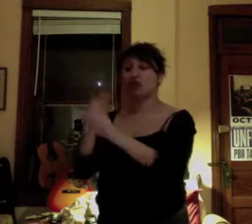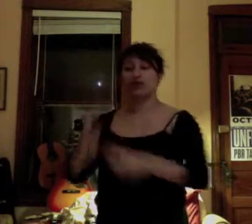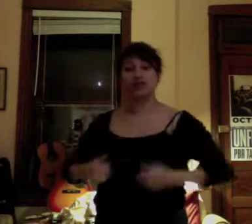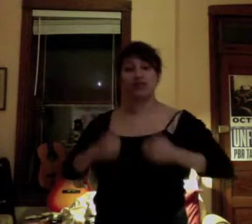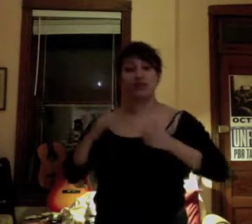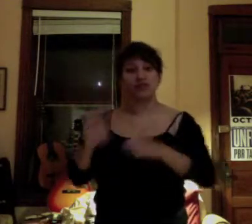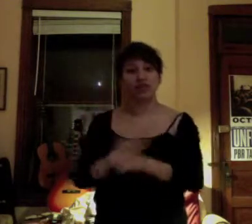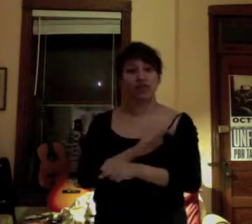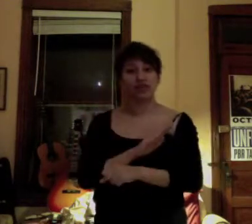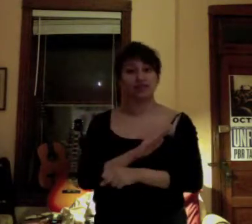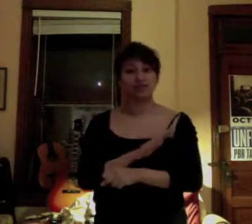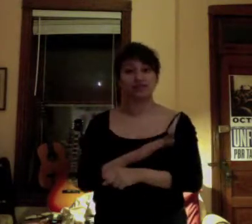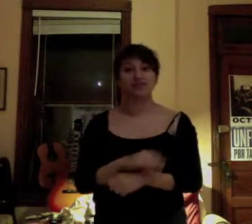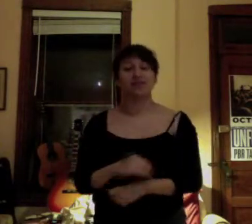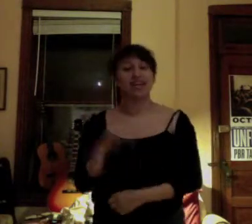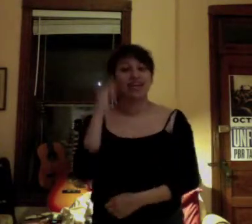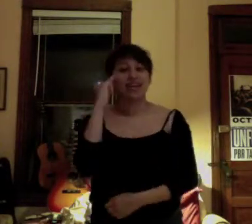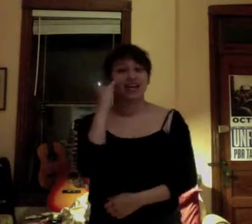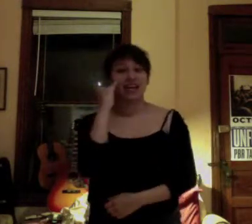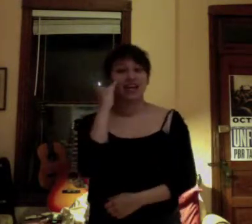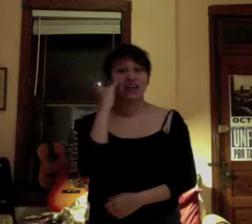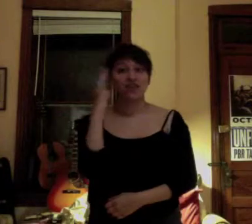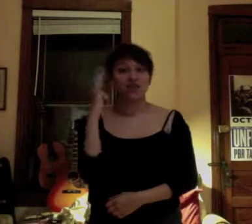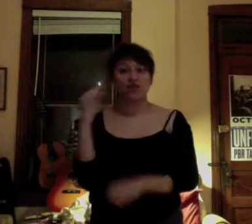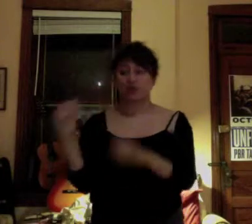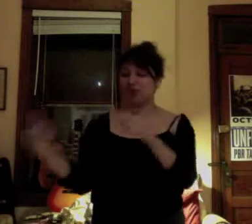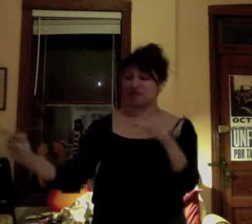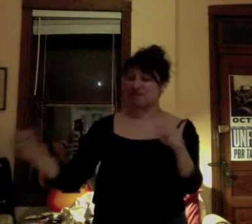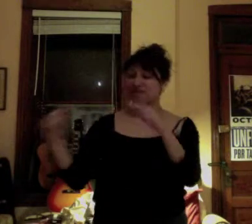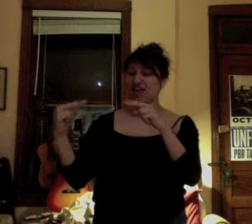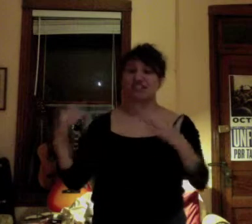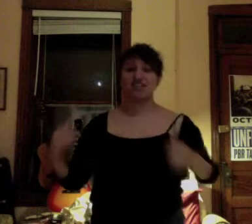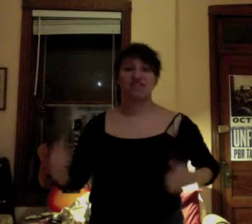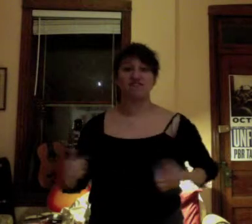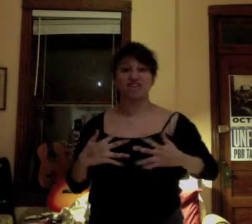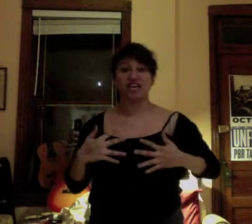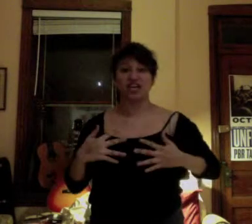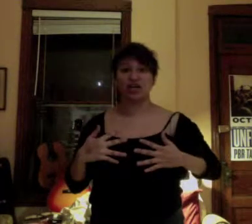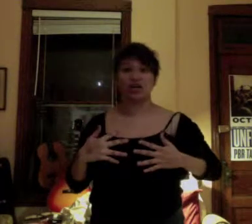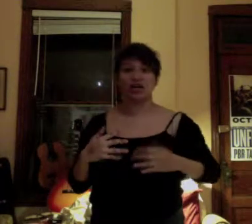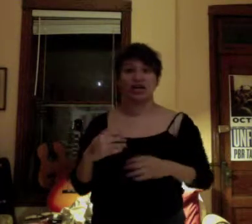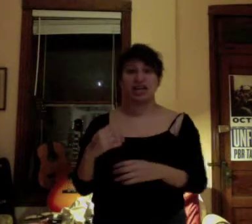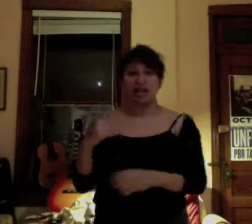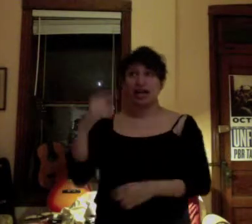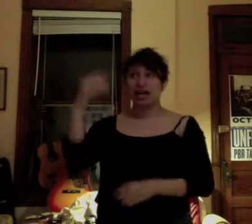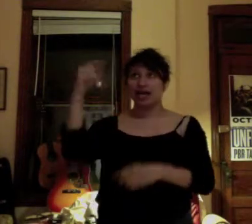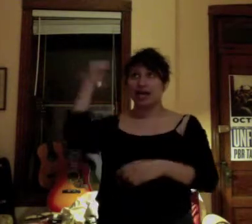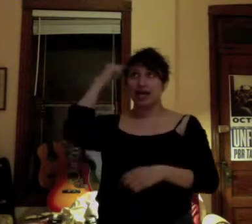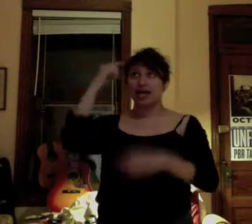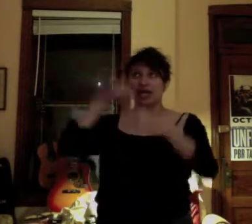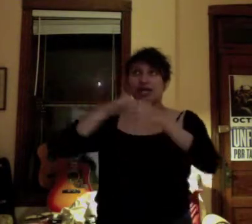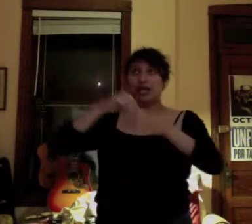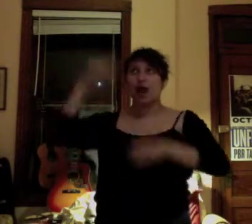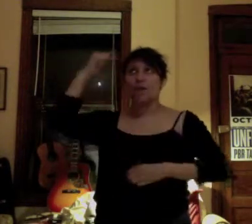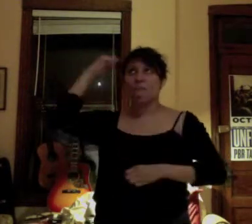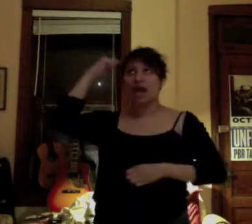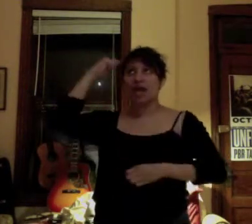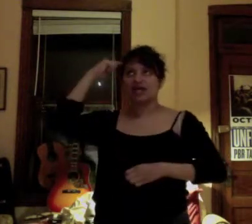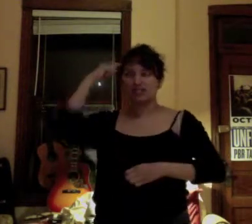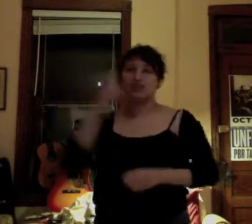we face our fears squarely and imagine in the safety of our minds, which after all is where fear exists,